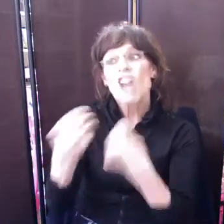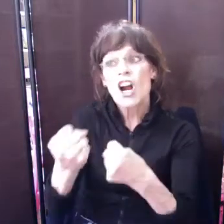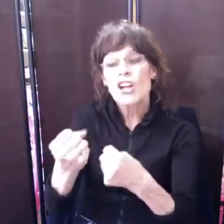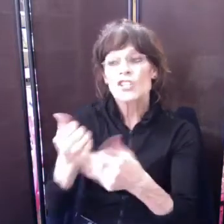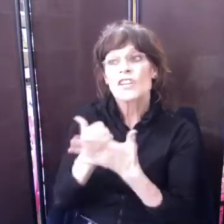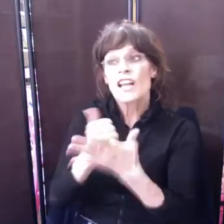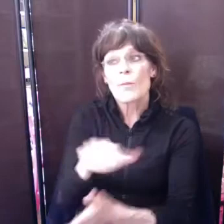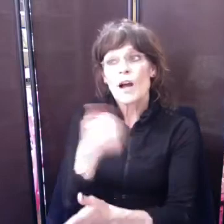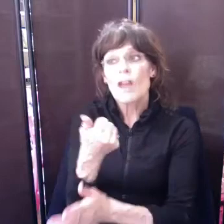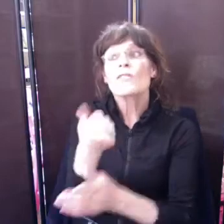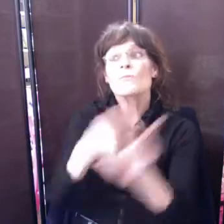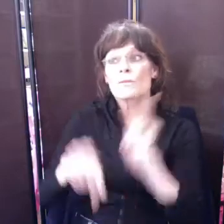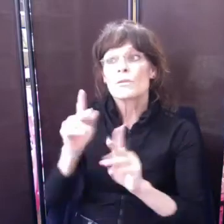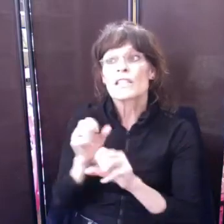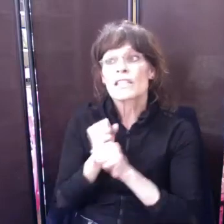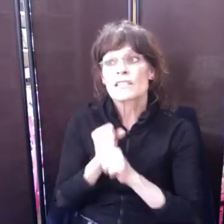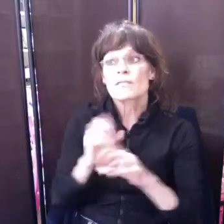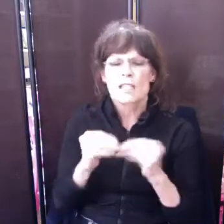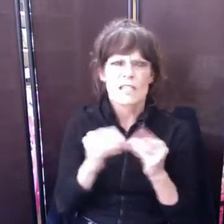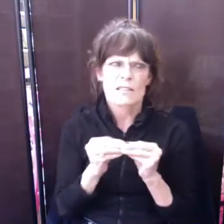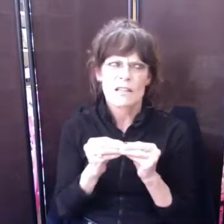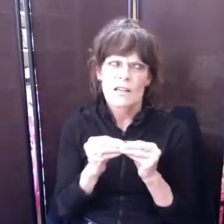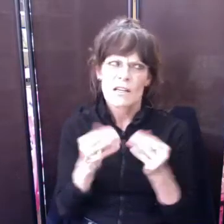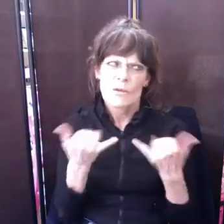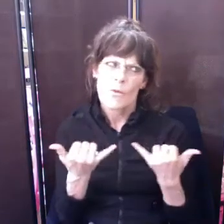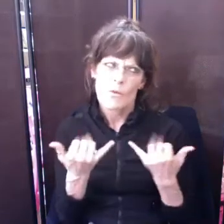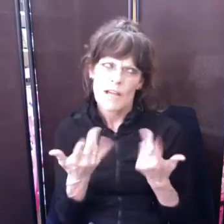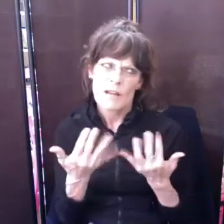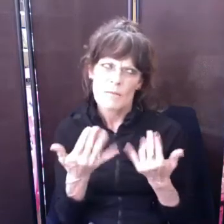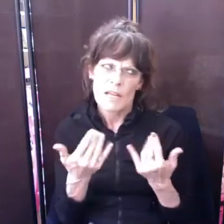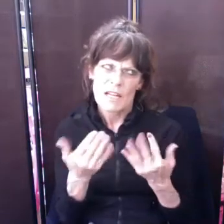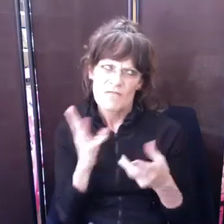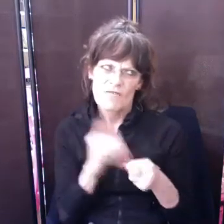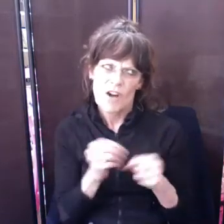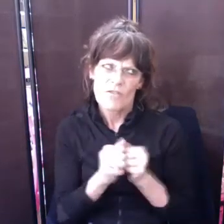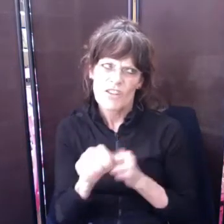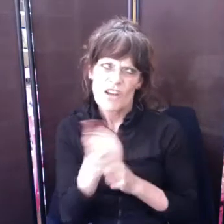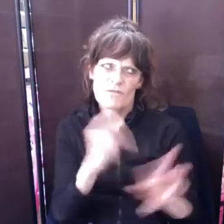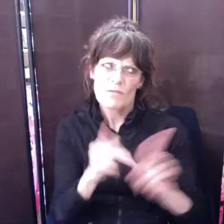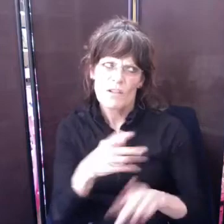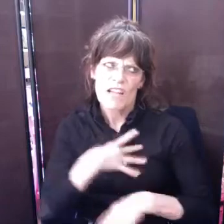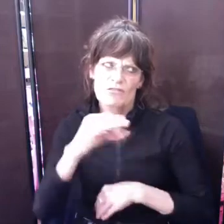suggestions because it seemed to me they involved interaction with other people, and I didn't really care for other people. And fortunately for